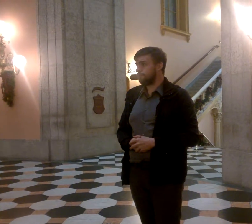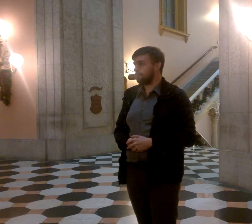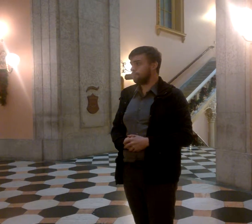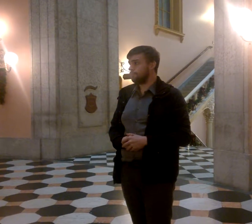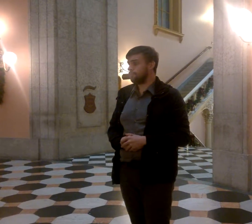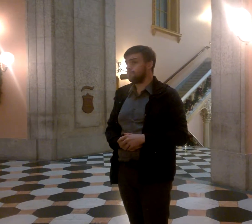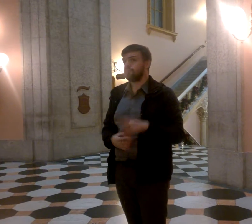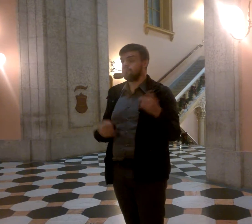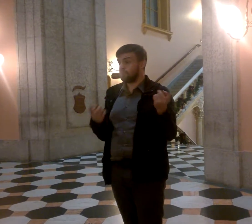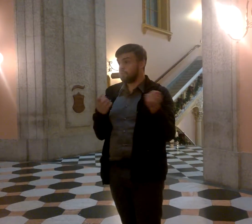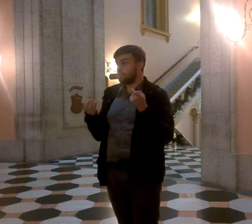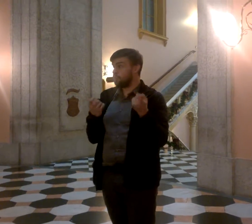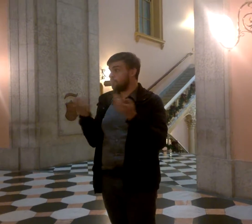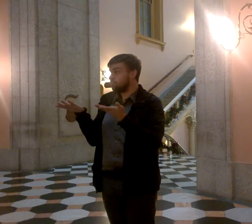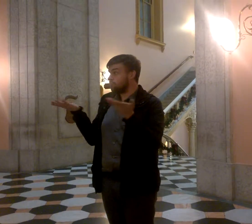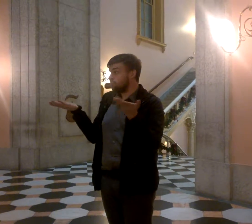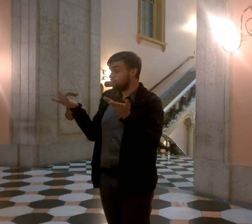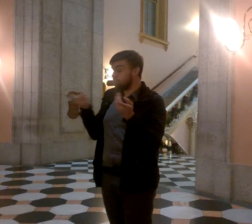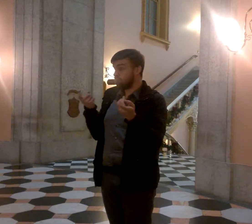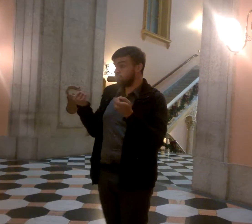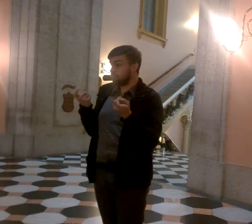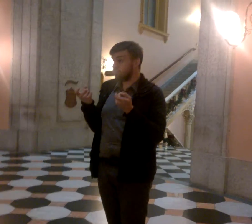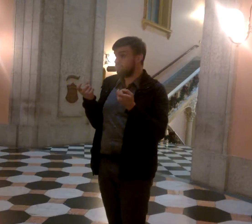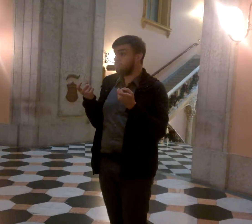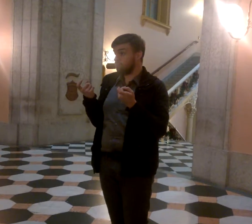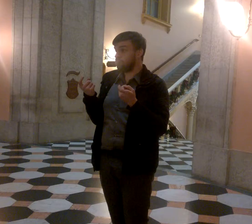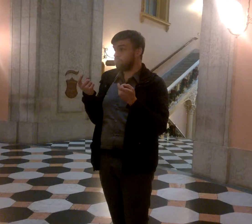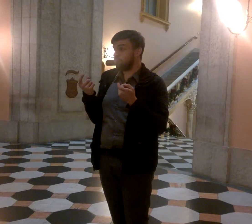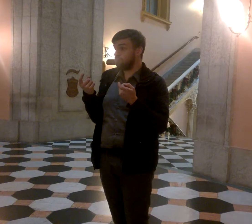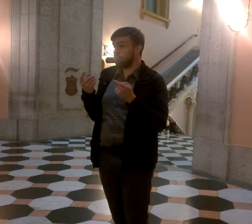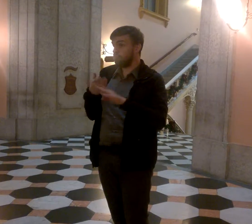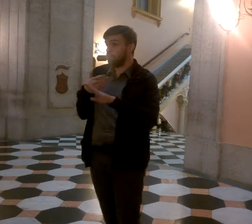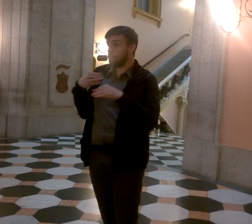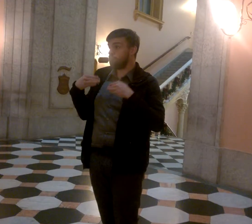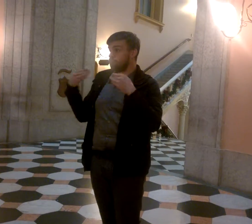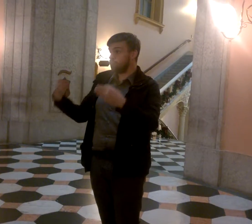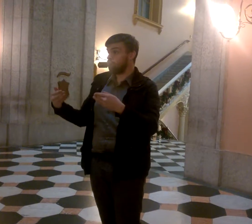questions about anything in here before we go on?